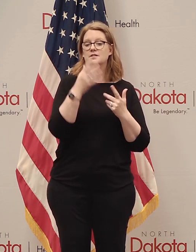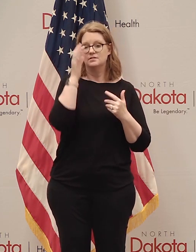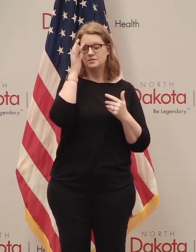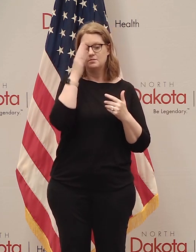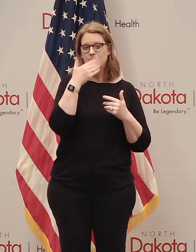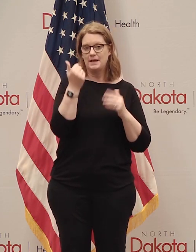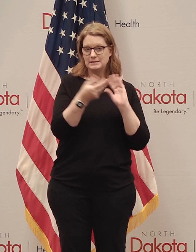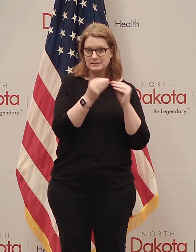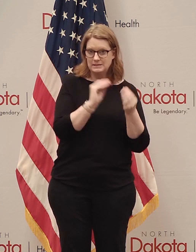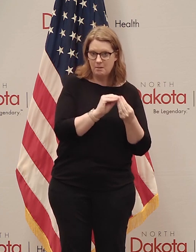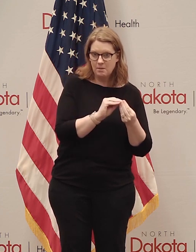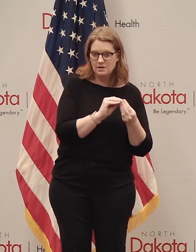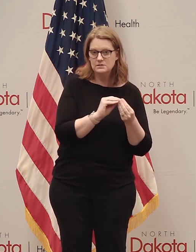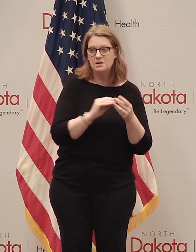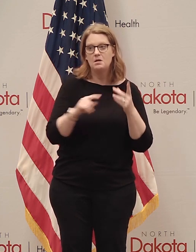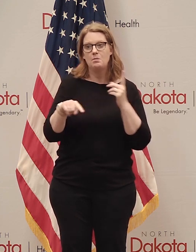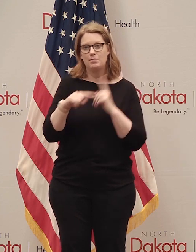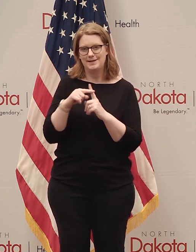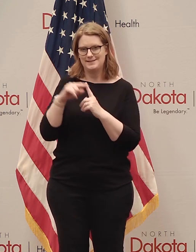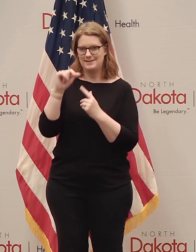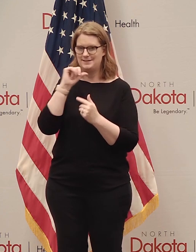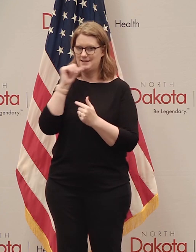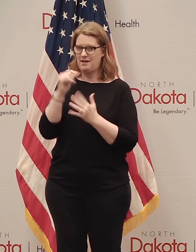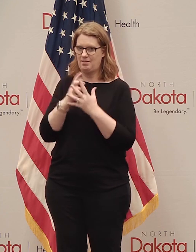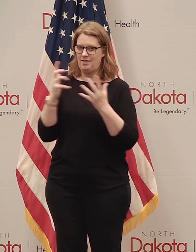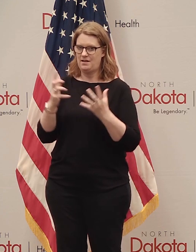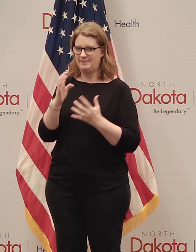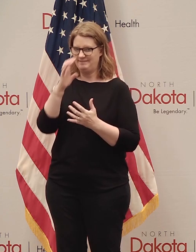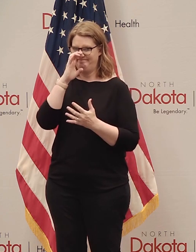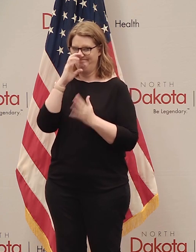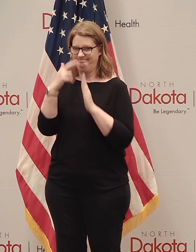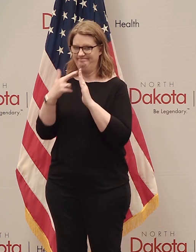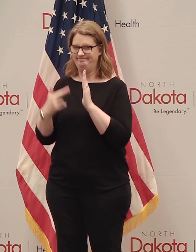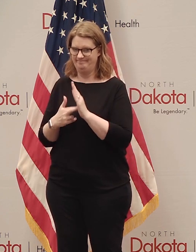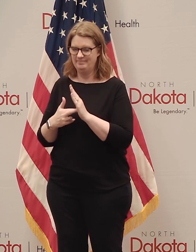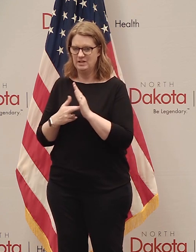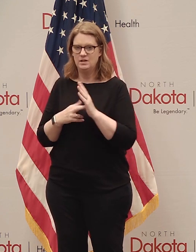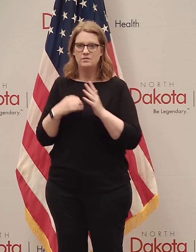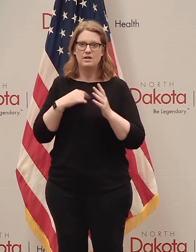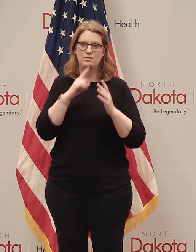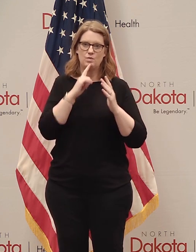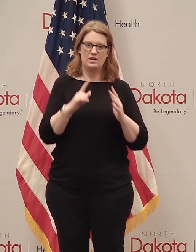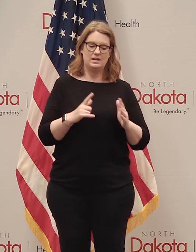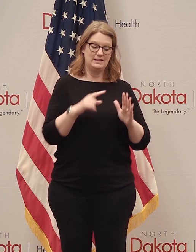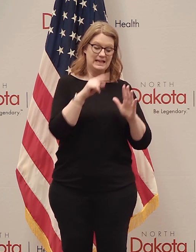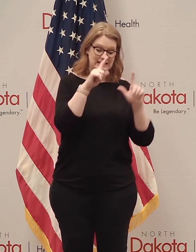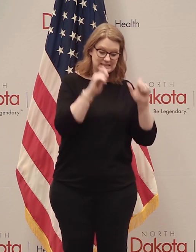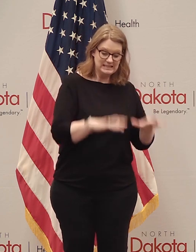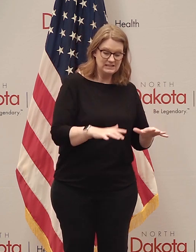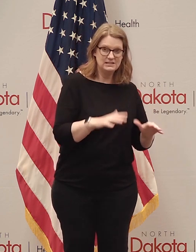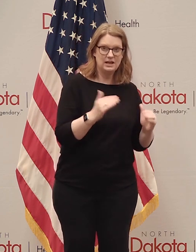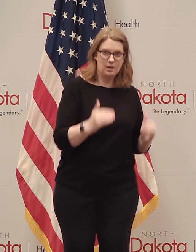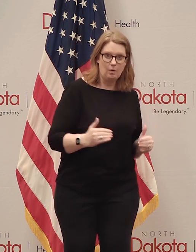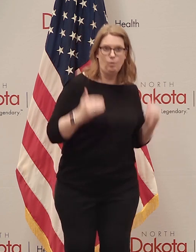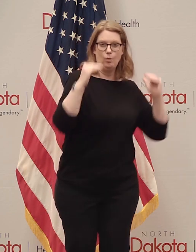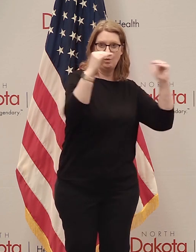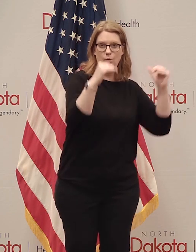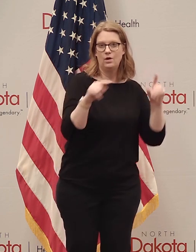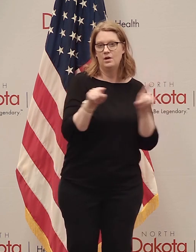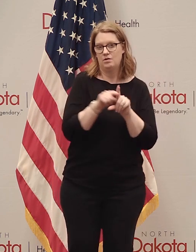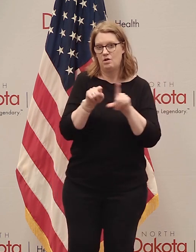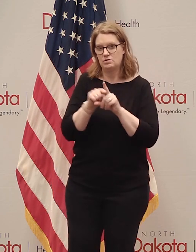states. And at the same time, we've built up enormous capacity for testing and contact tracing, which has taken us ahead